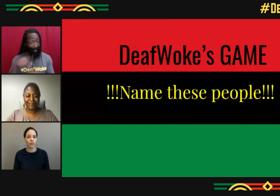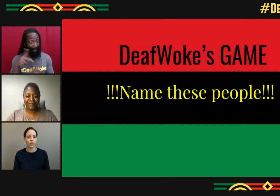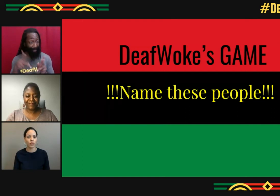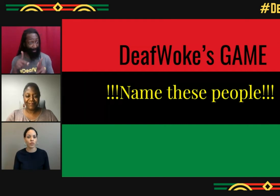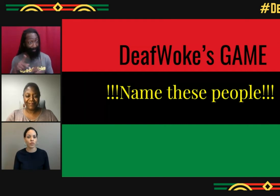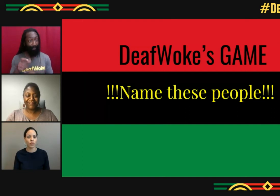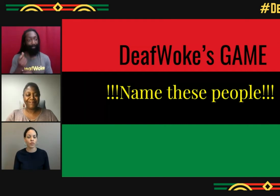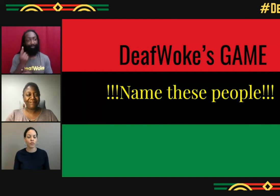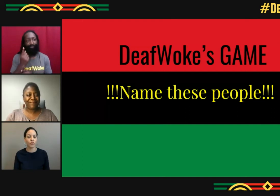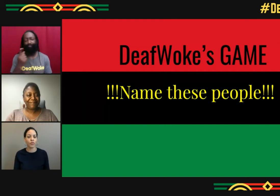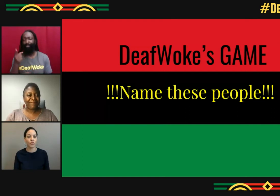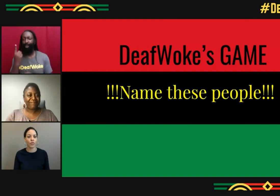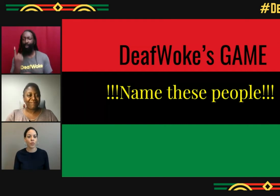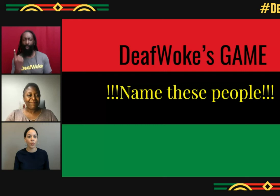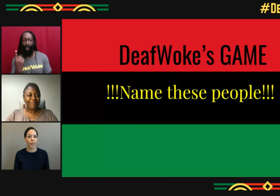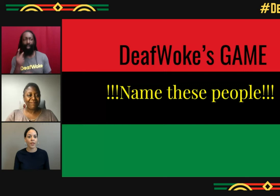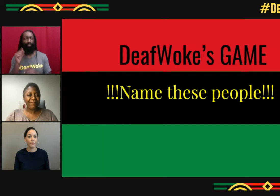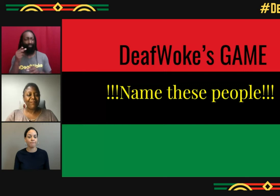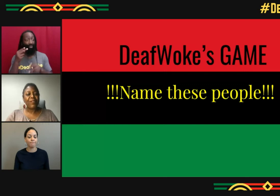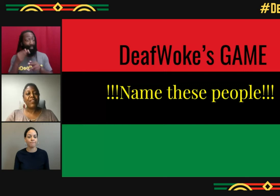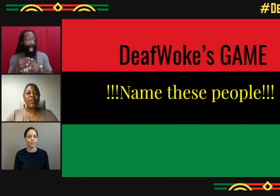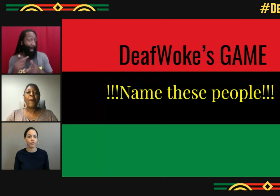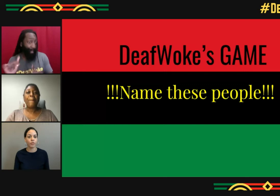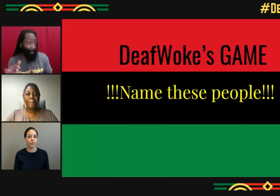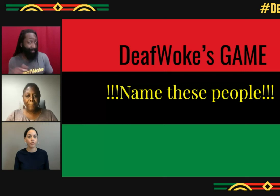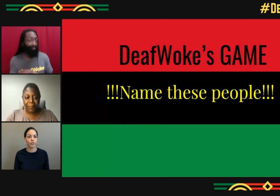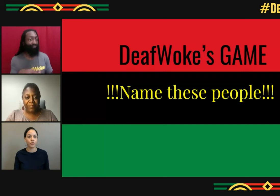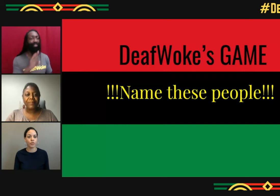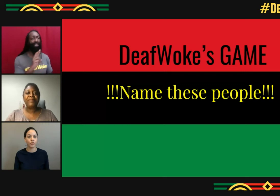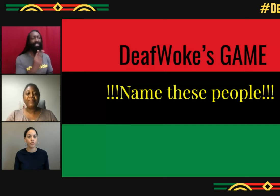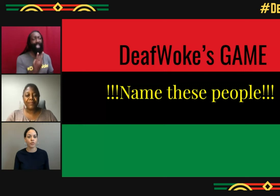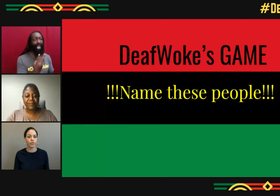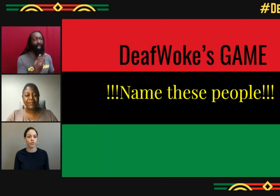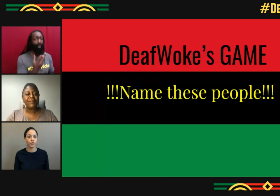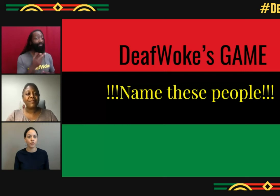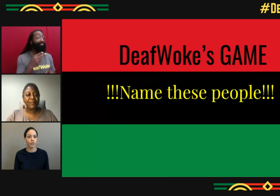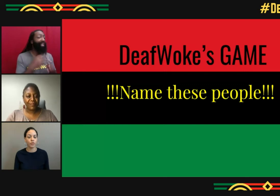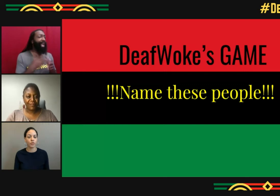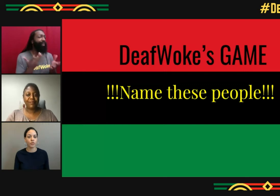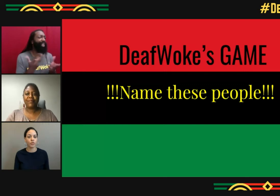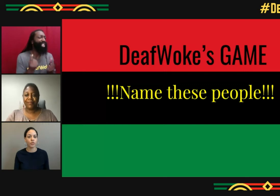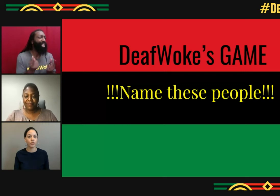So you have two options. You can name them,